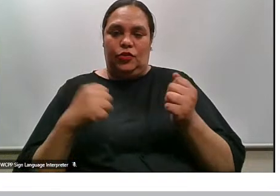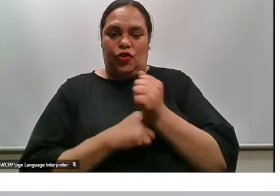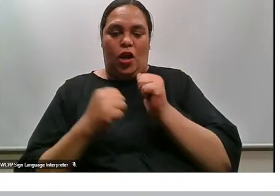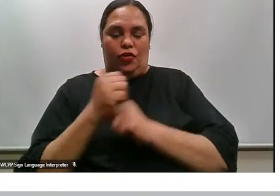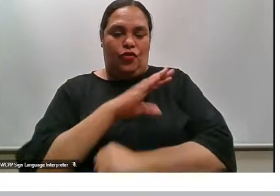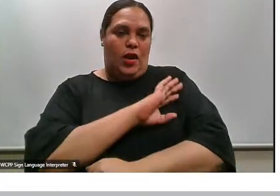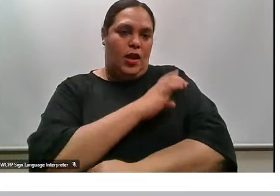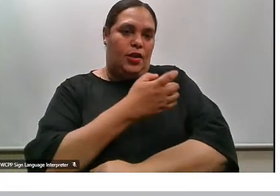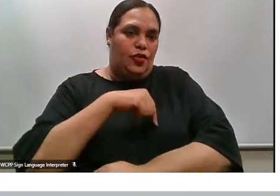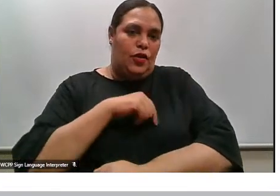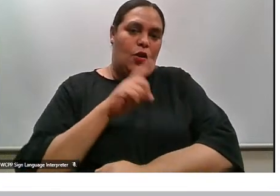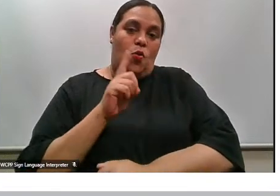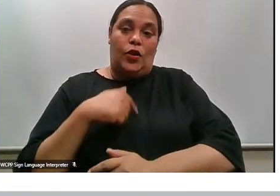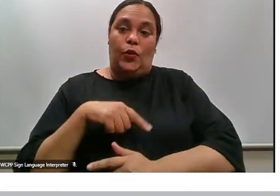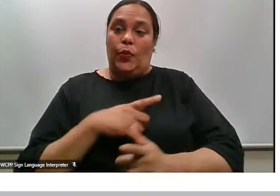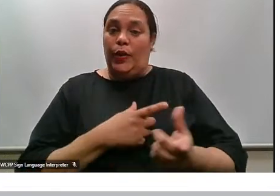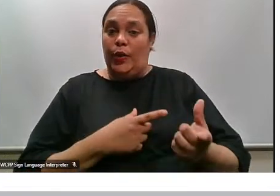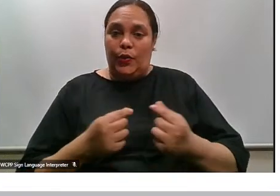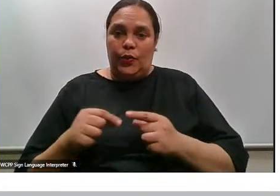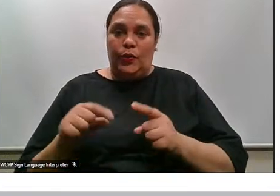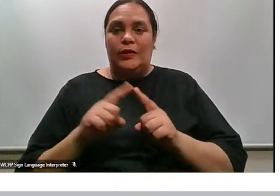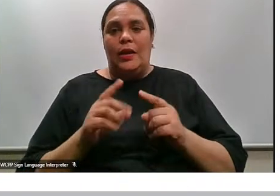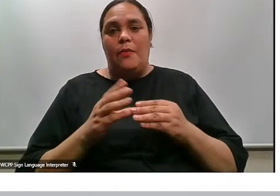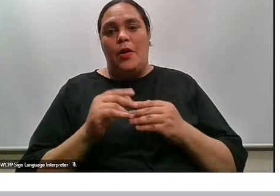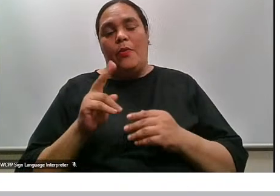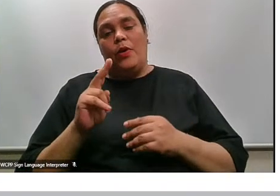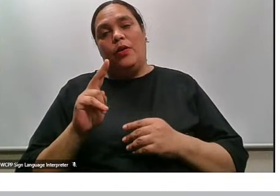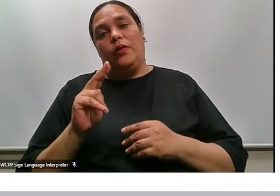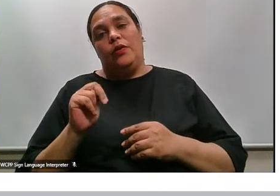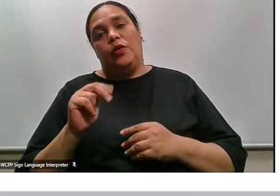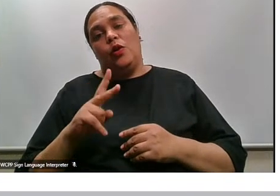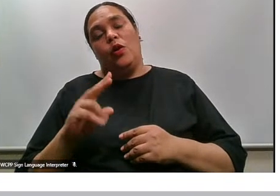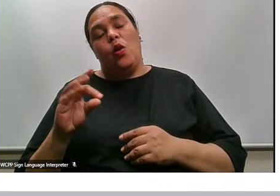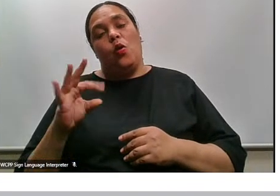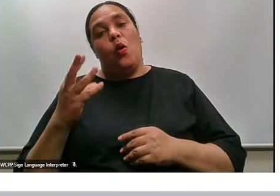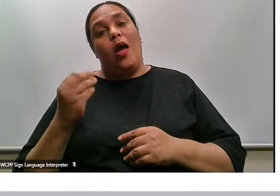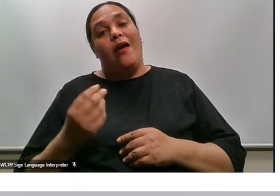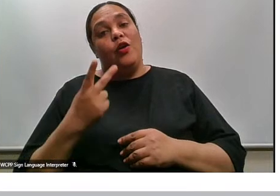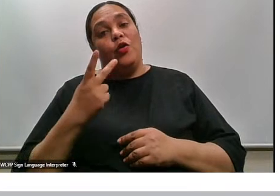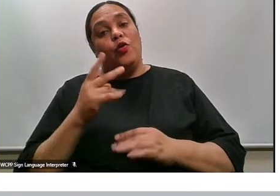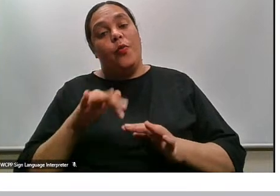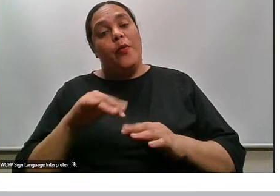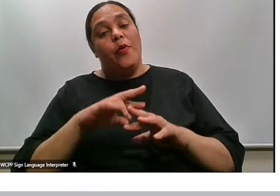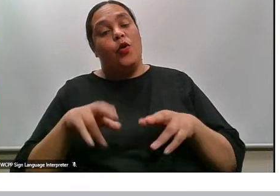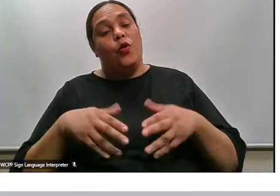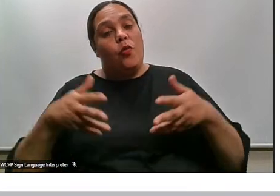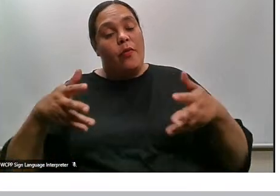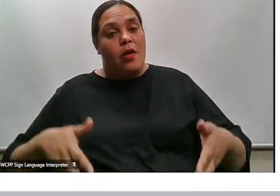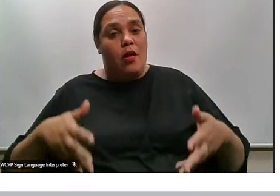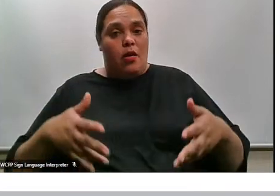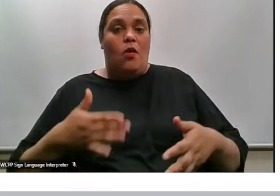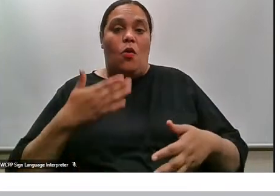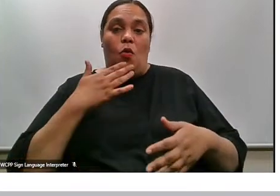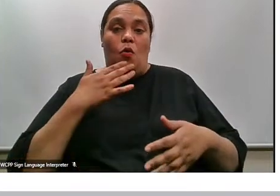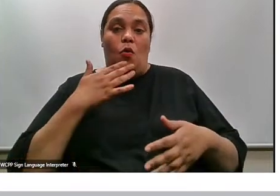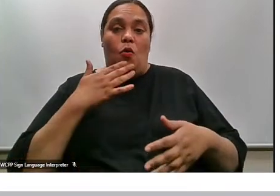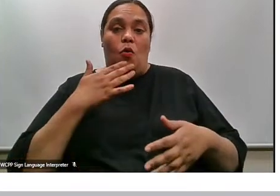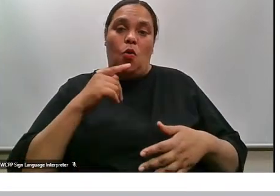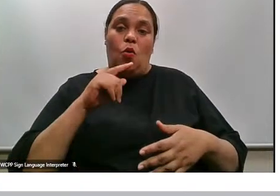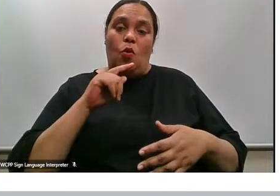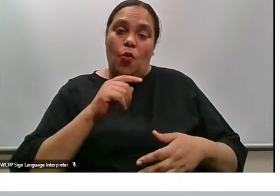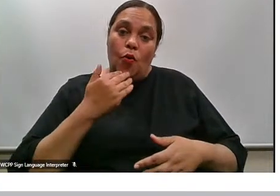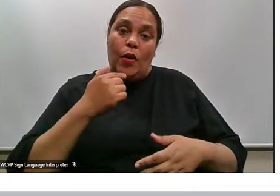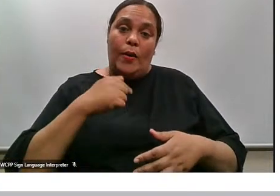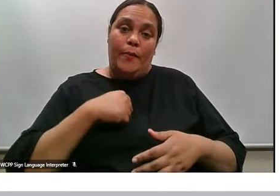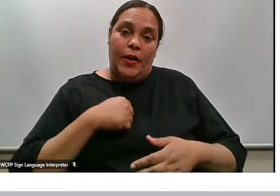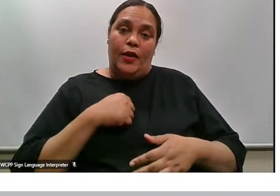energies and what we are doing. And Member Nkondlo, there's two people in this room that I've literally